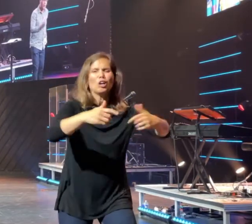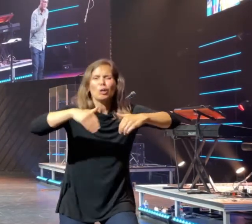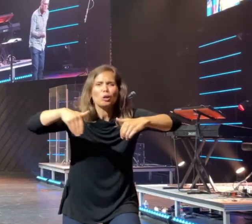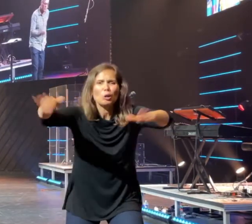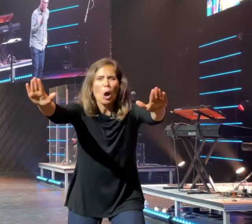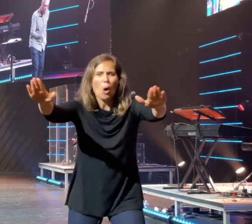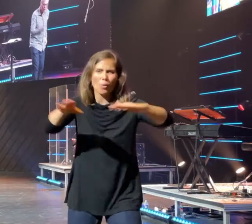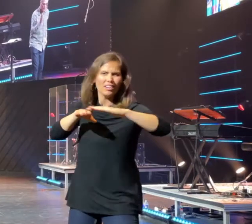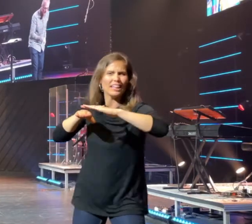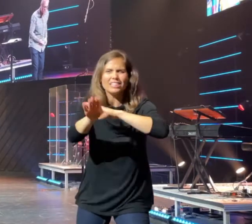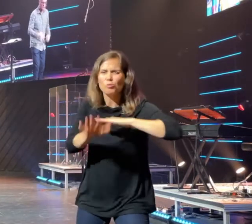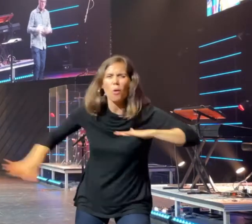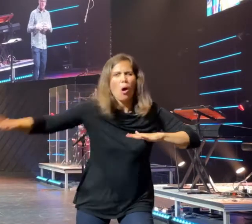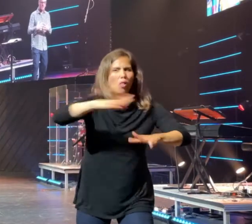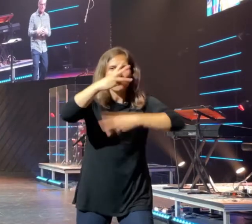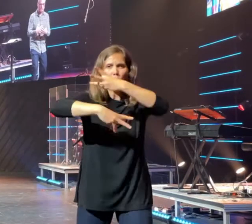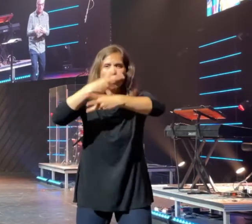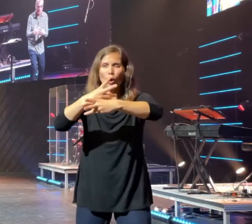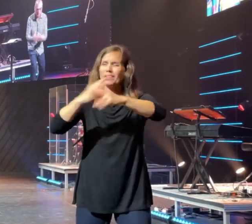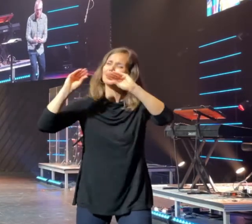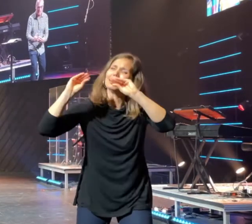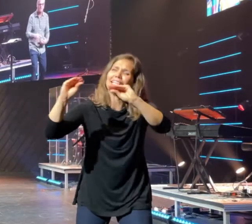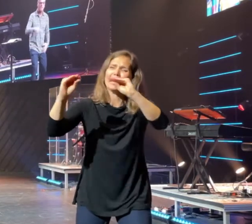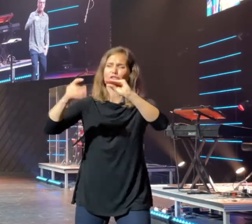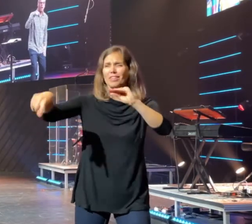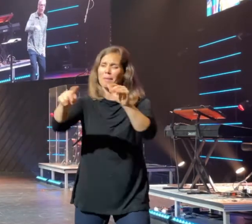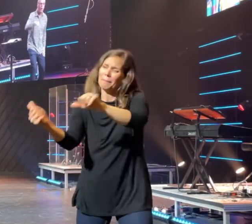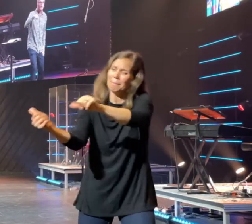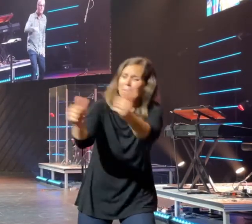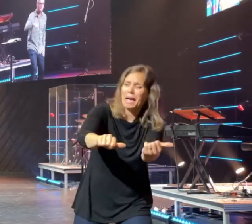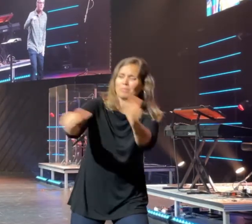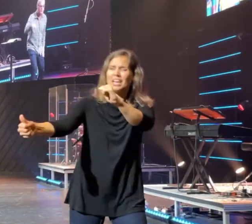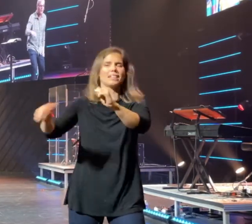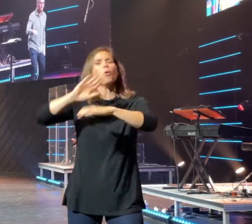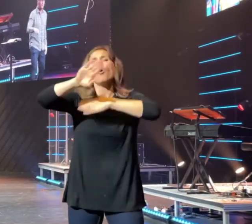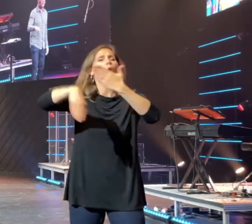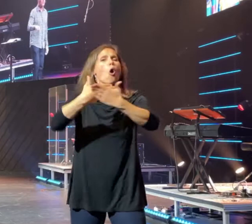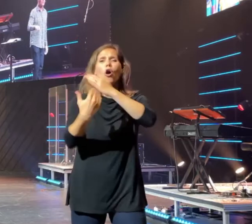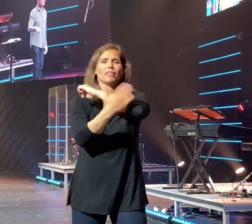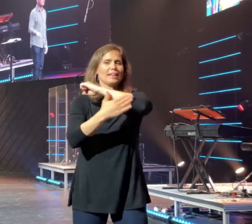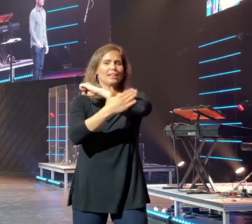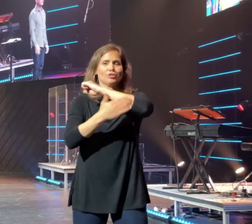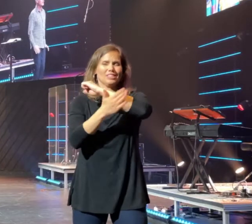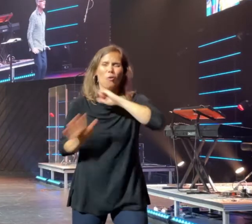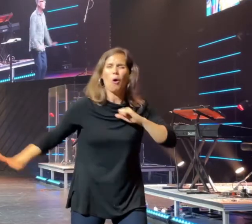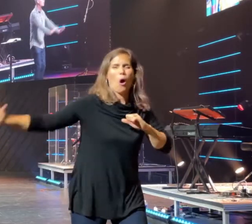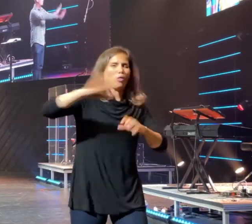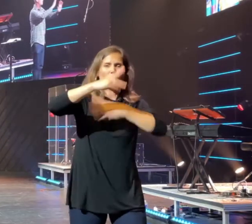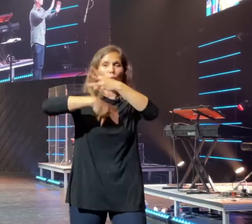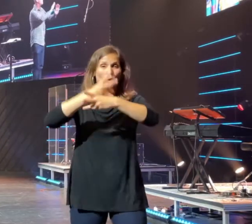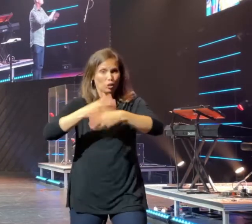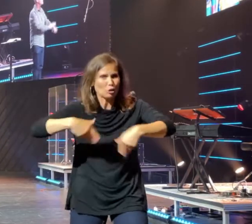go into all the nations, teaching them, baptizing them, all the nations of the earth, to obey whatever command. Now